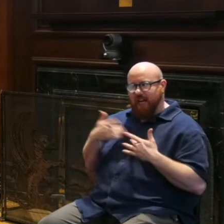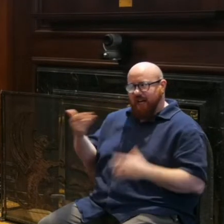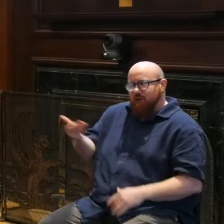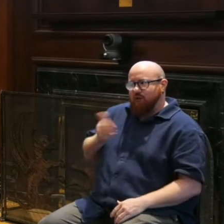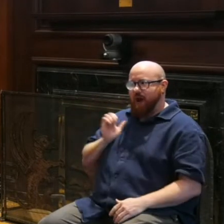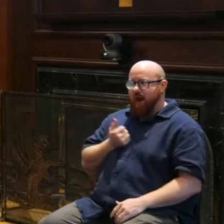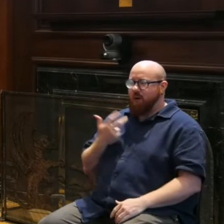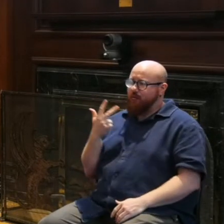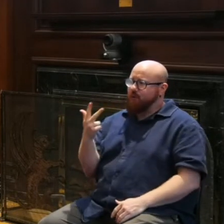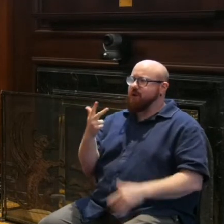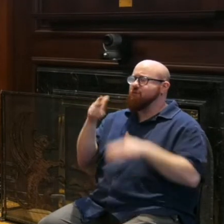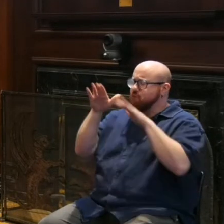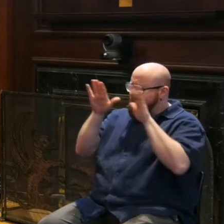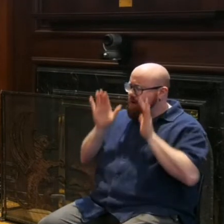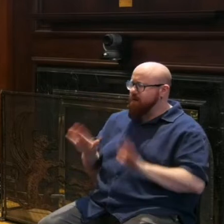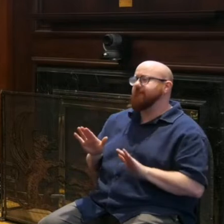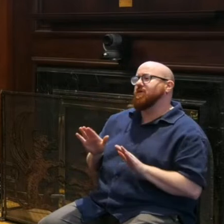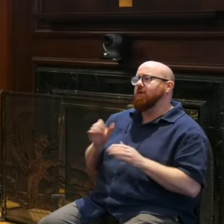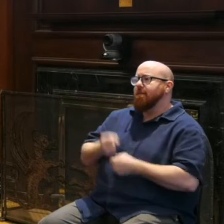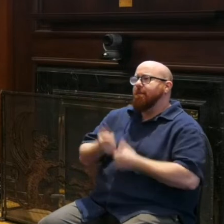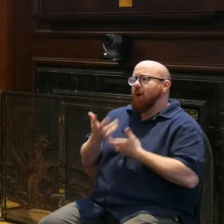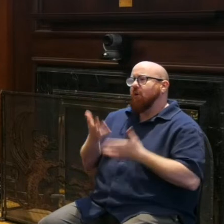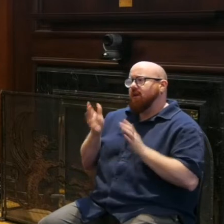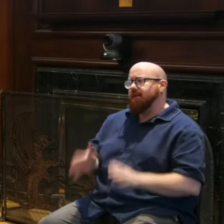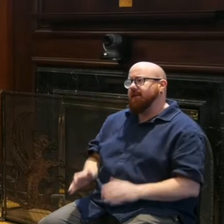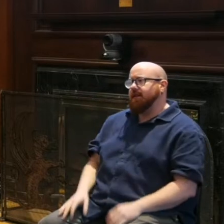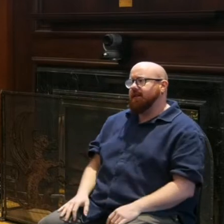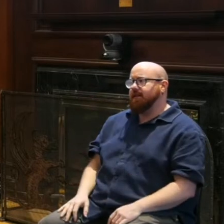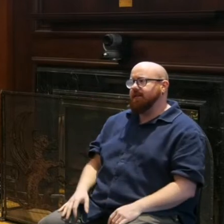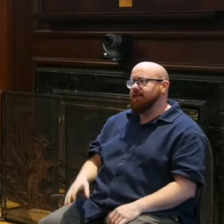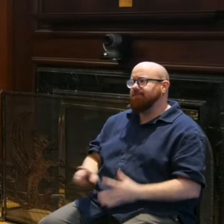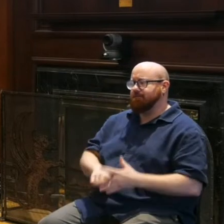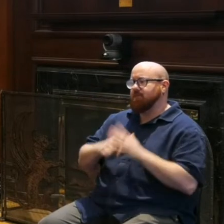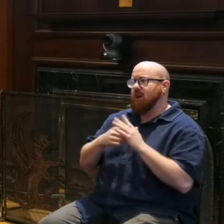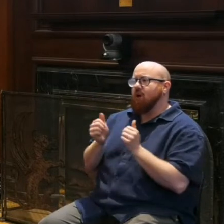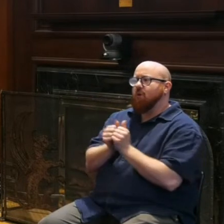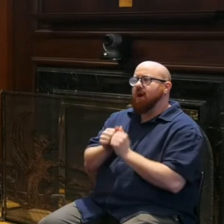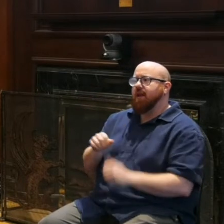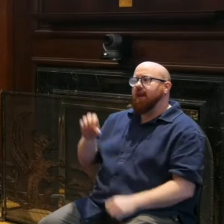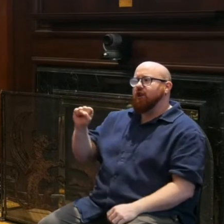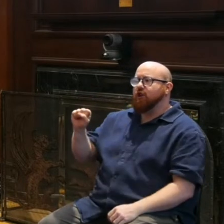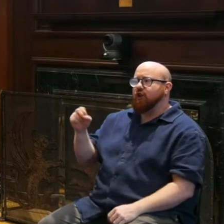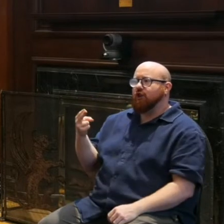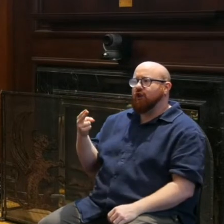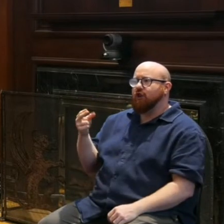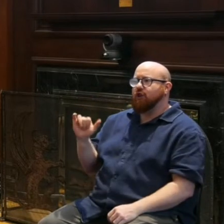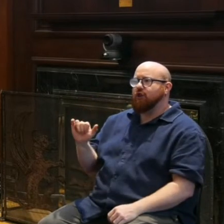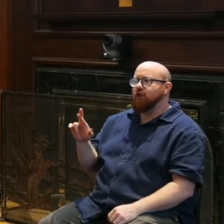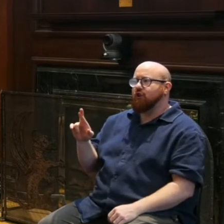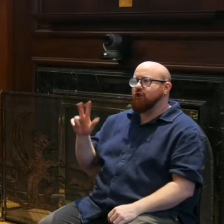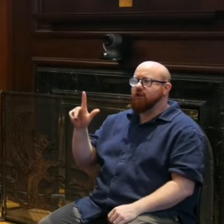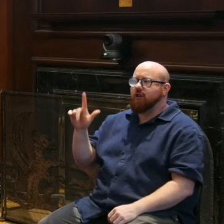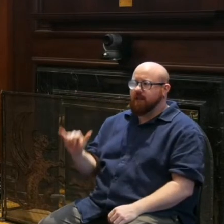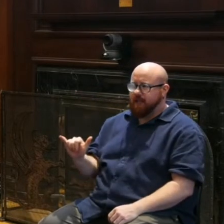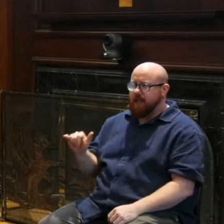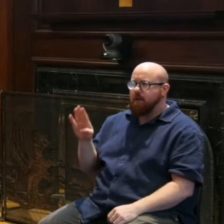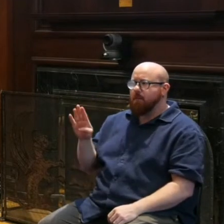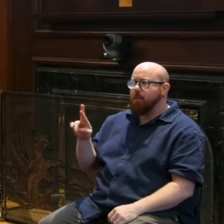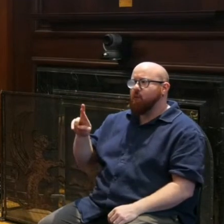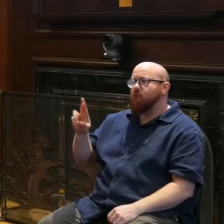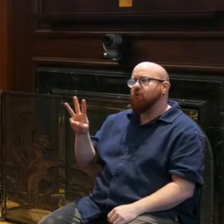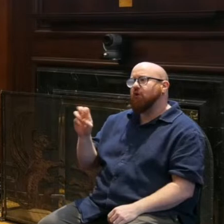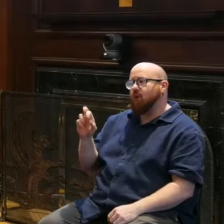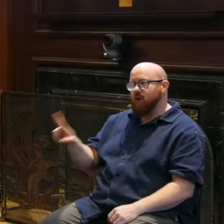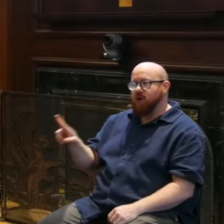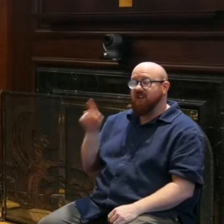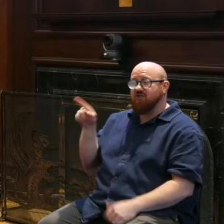three wonderful readers who will begin the event. And first up is Shirley Brewer. Shirley is the author